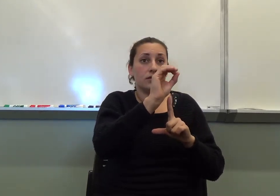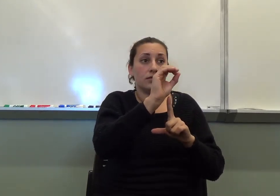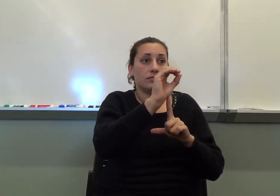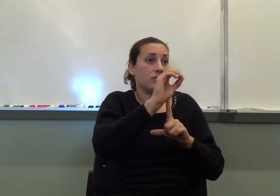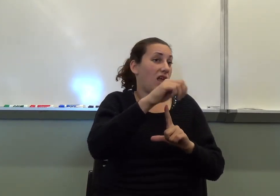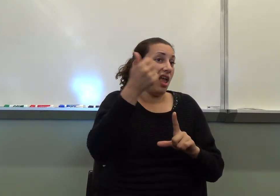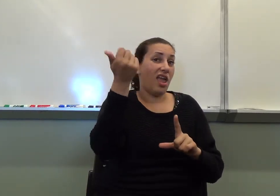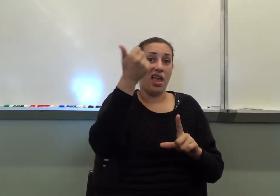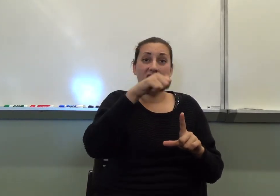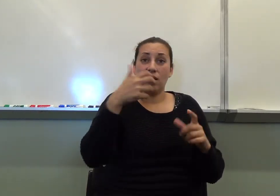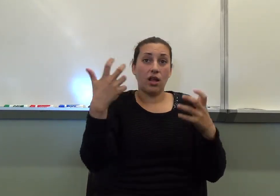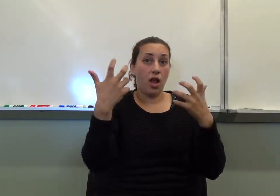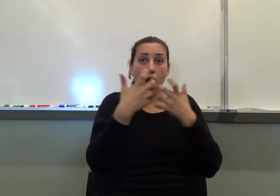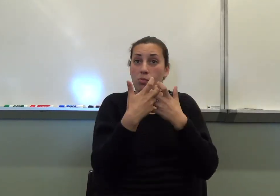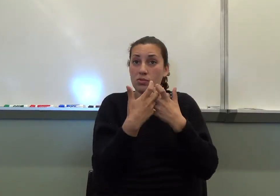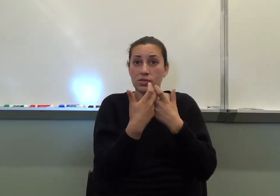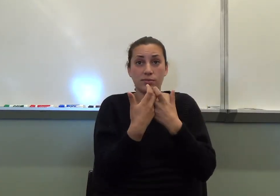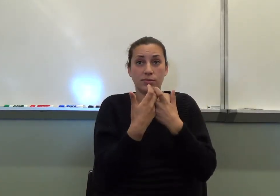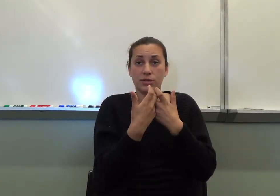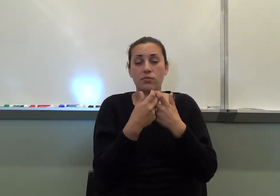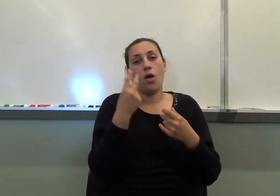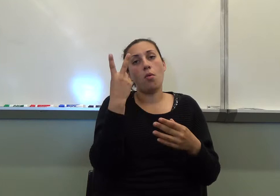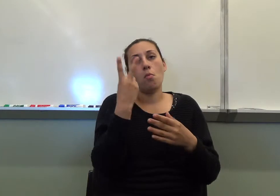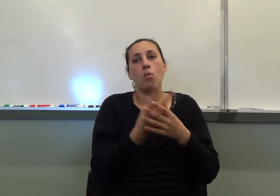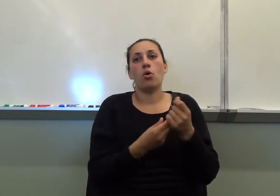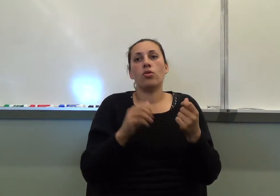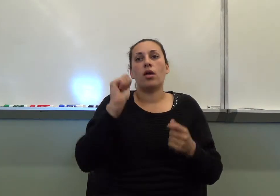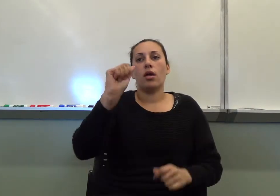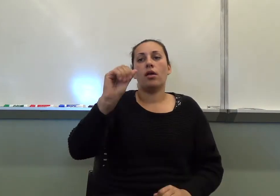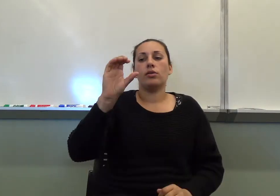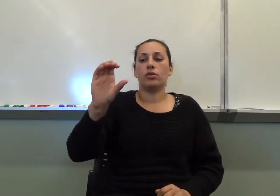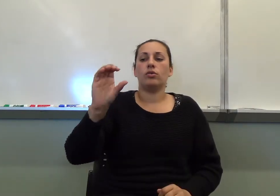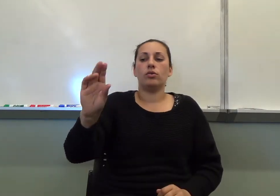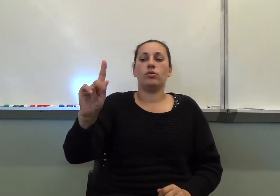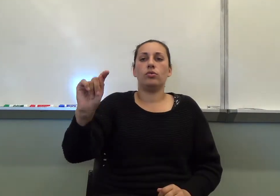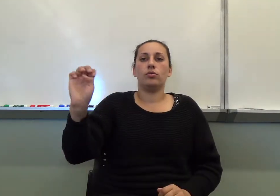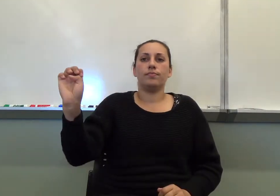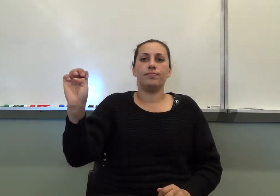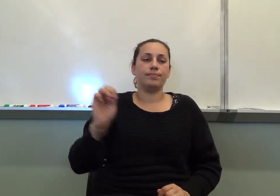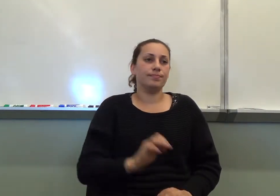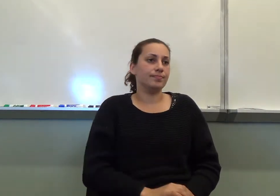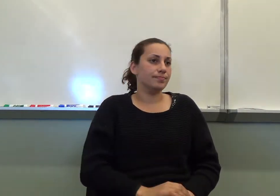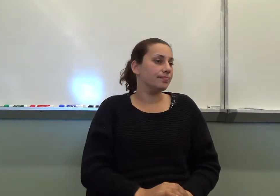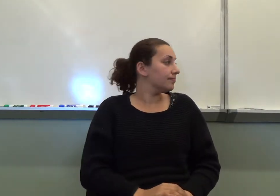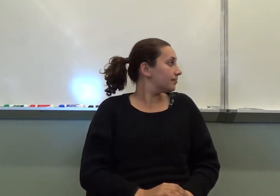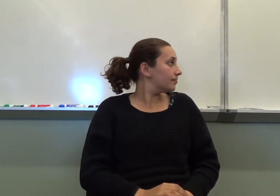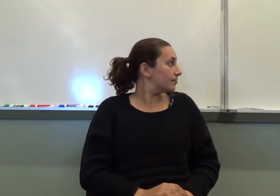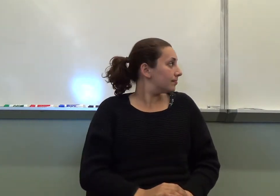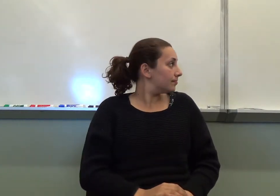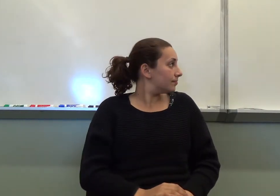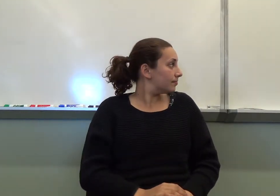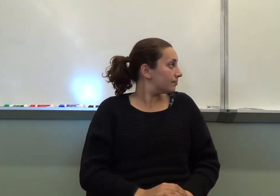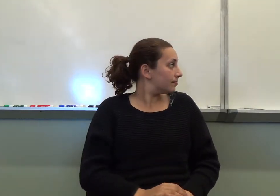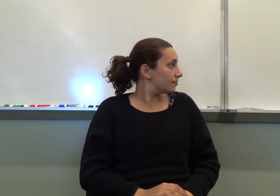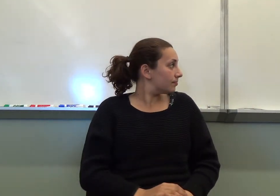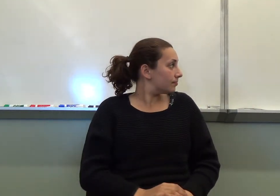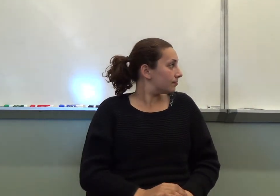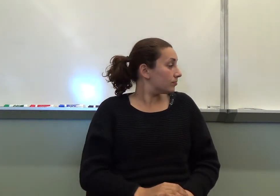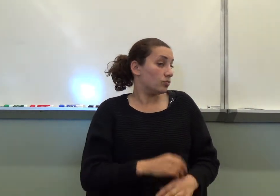complements are going to be both acute. So here we go, let's just do that one. And we could do this